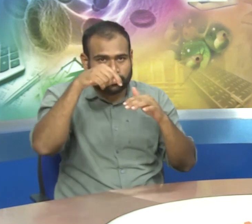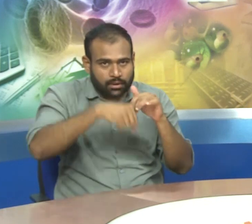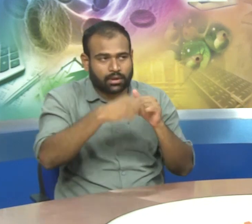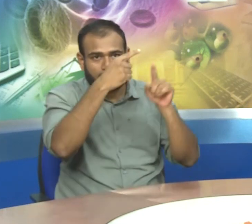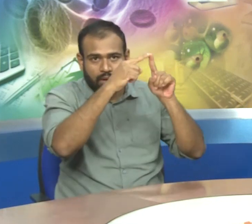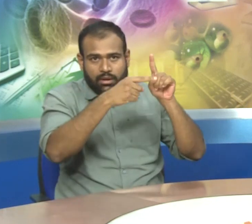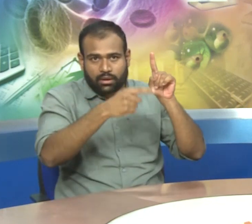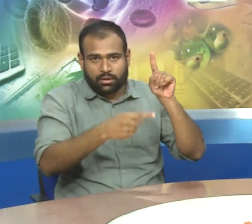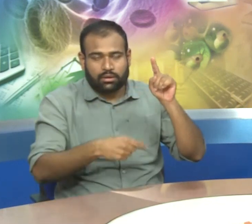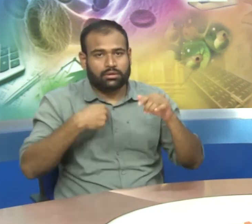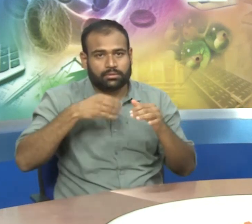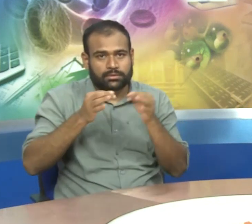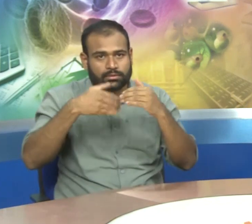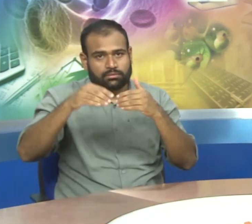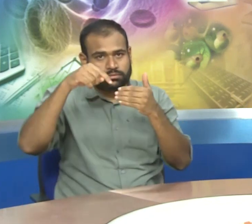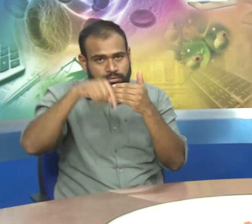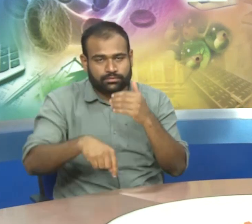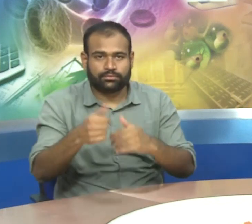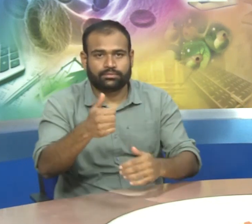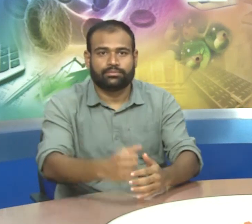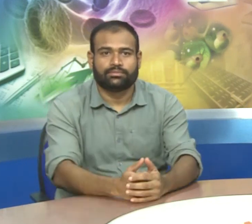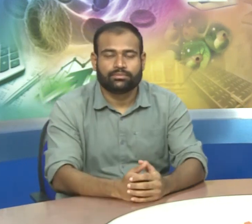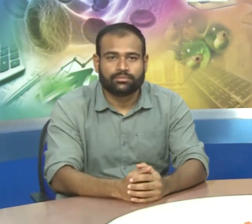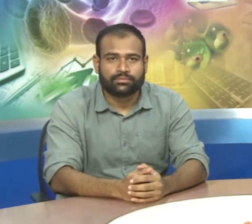We will understand all these points in further detail.